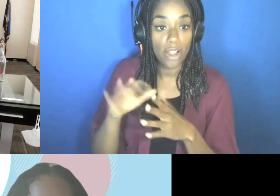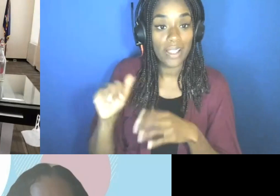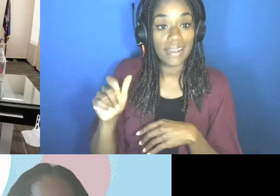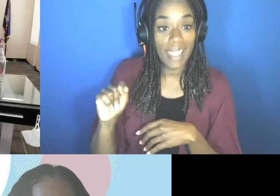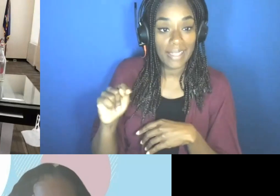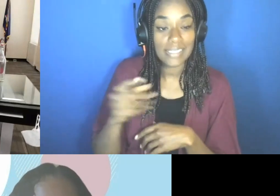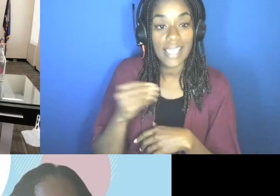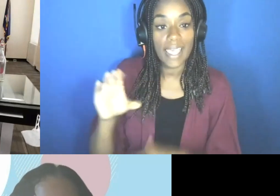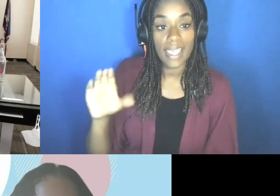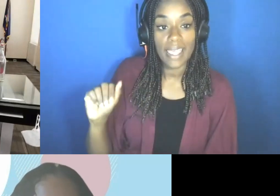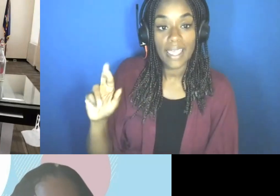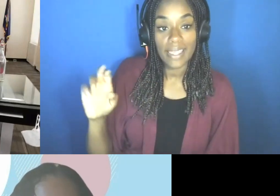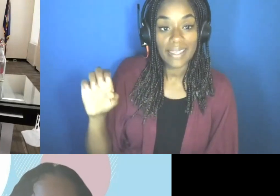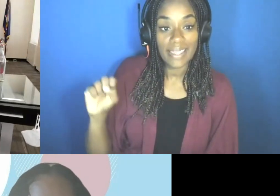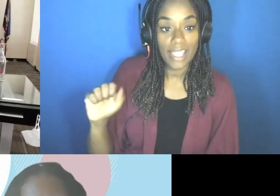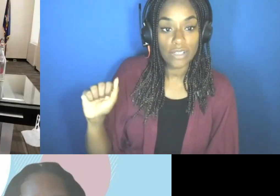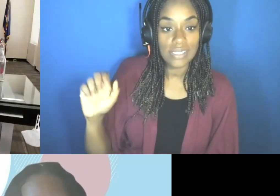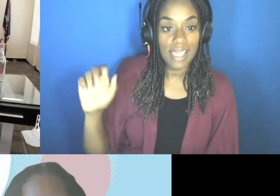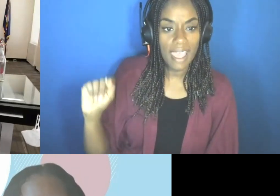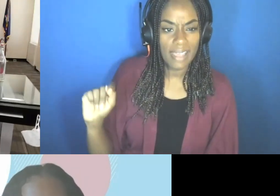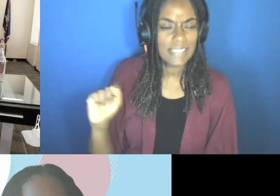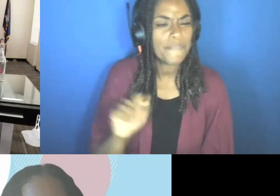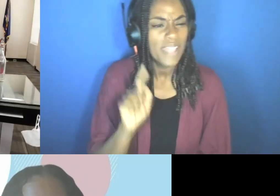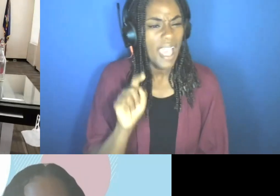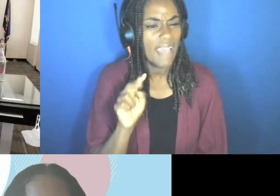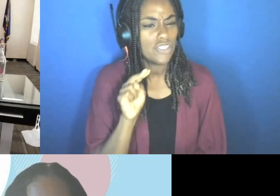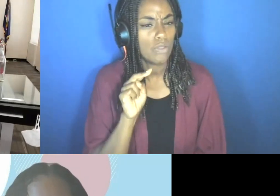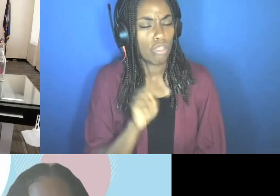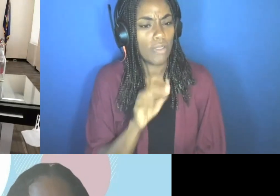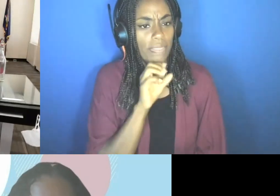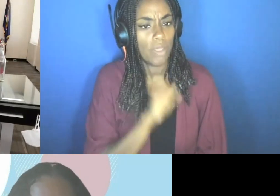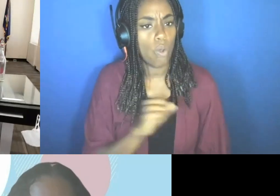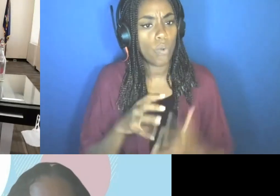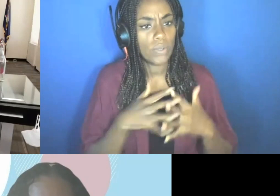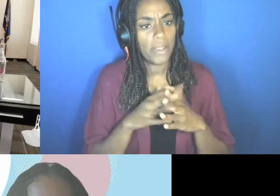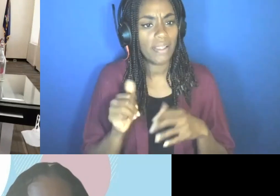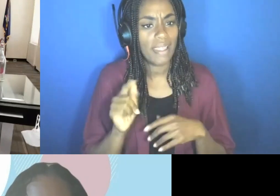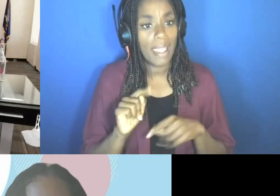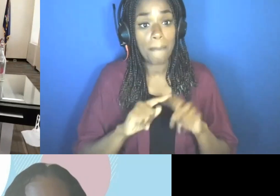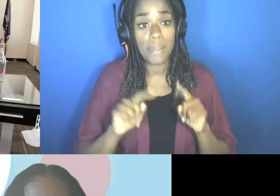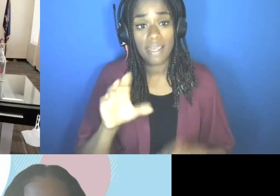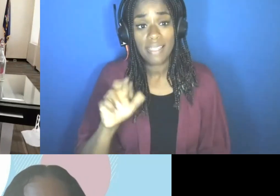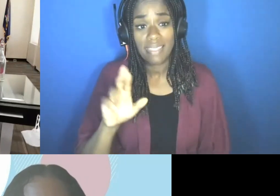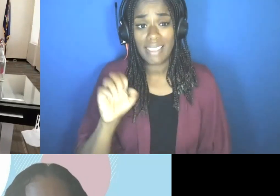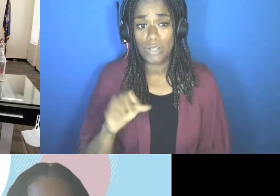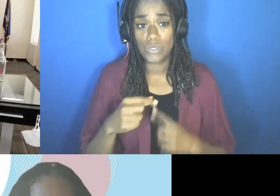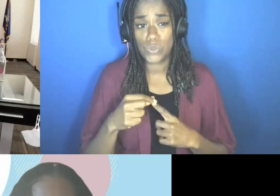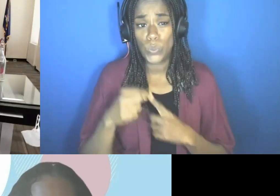was, I'd have to look at the Older American Act, but the CARES Act was unique. I mean, we haven't seen that